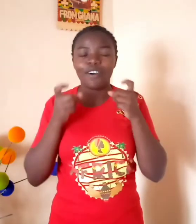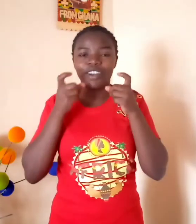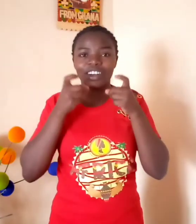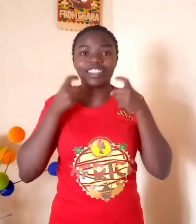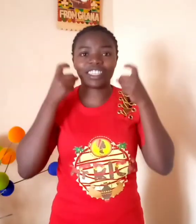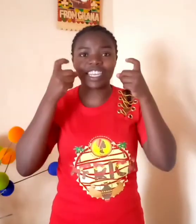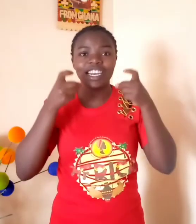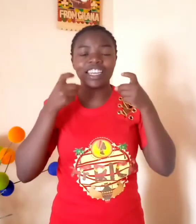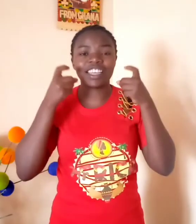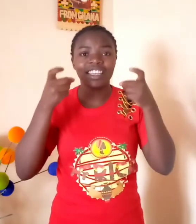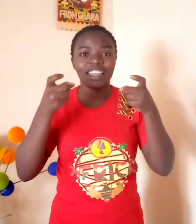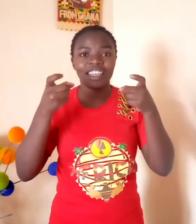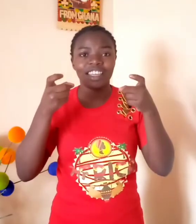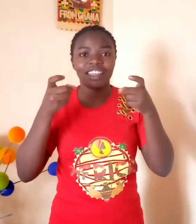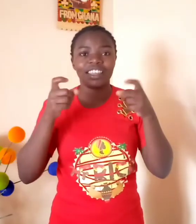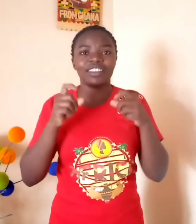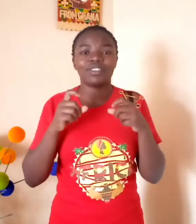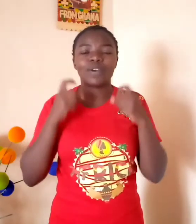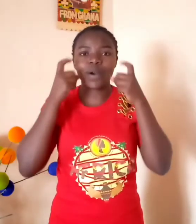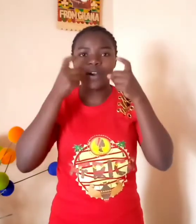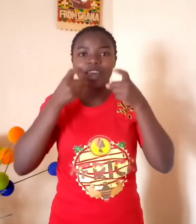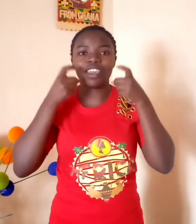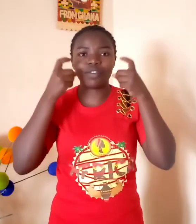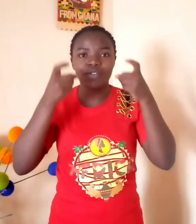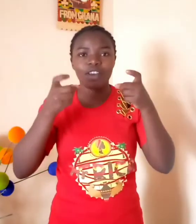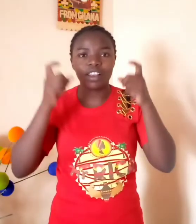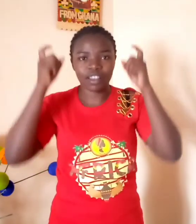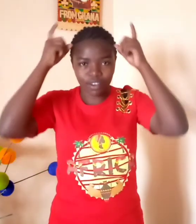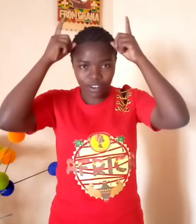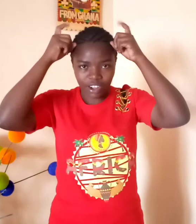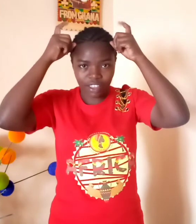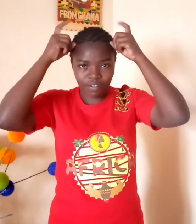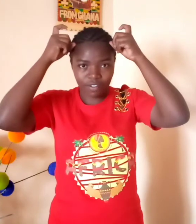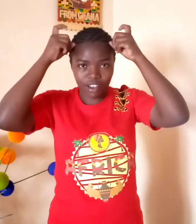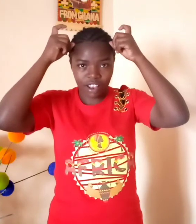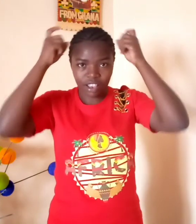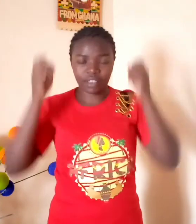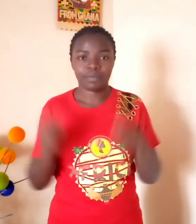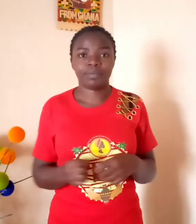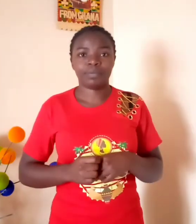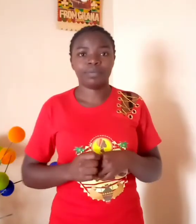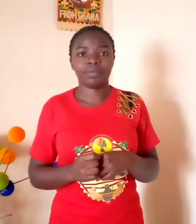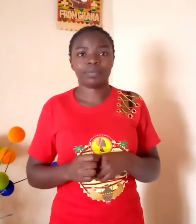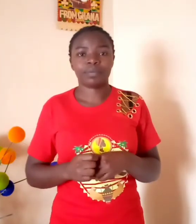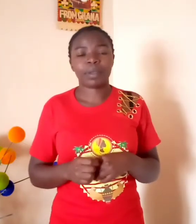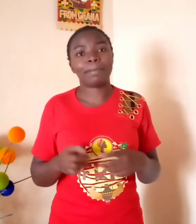or sin. So, evil or evil,